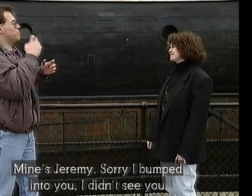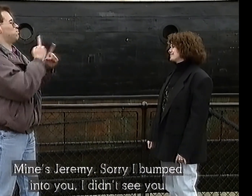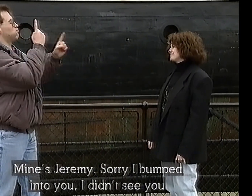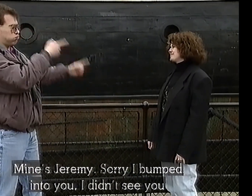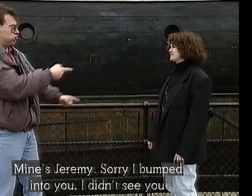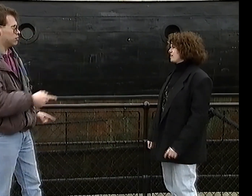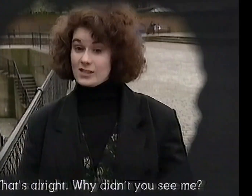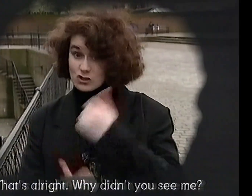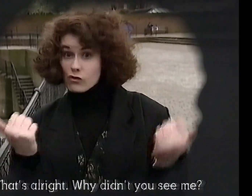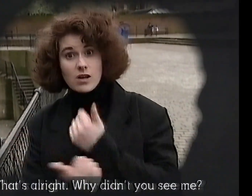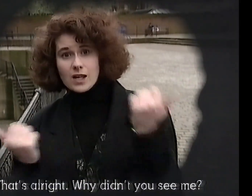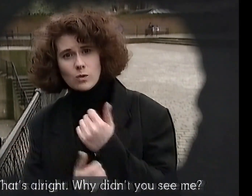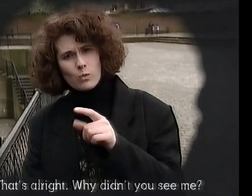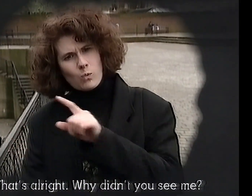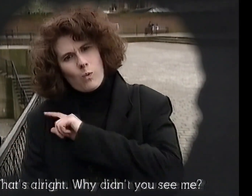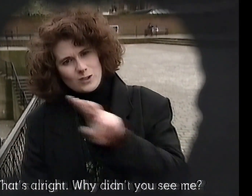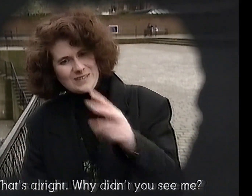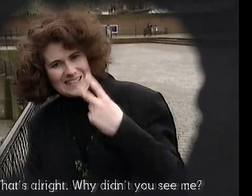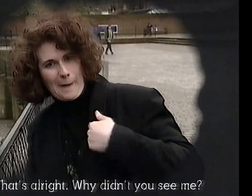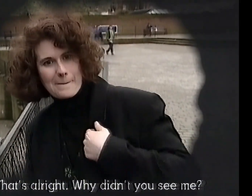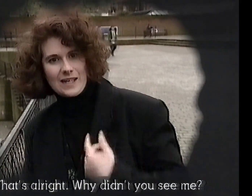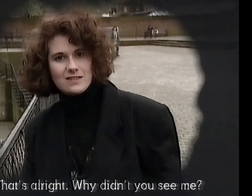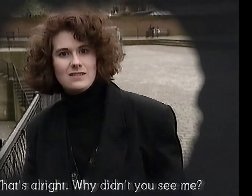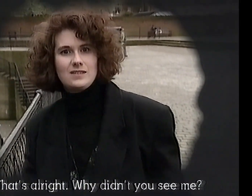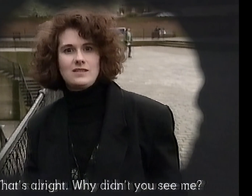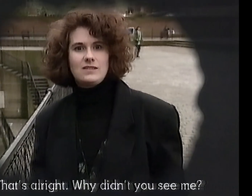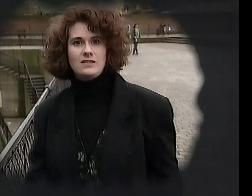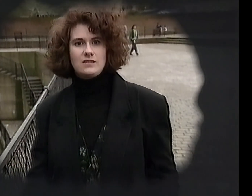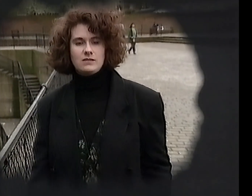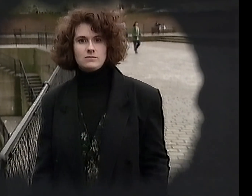you. That's all right. Why didn't you see me?